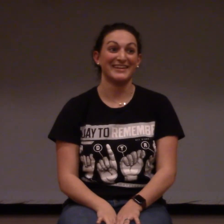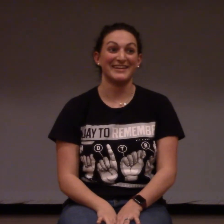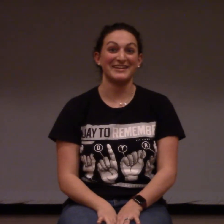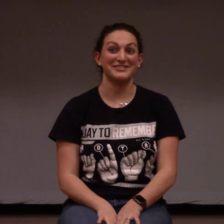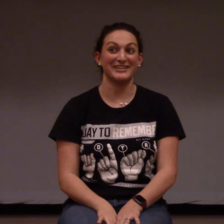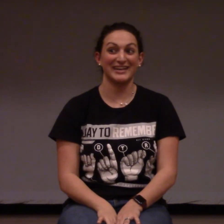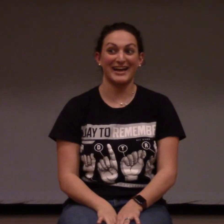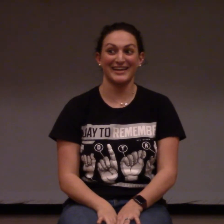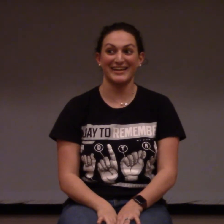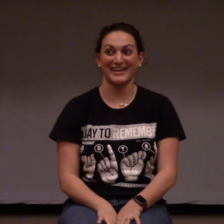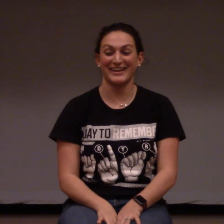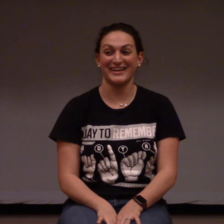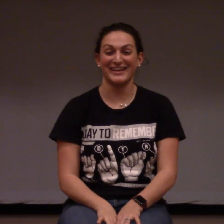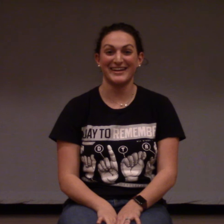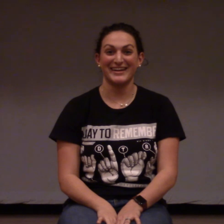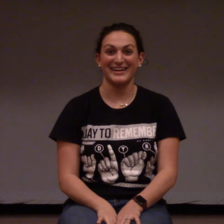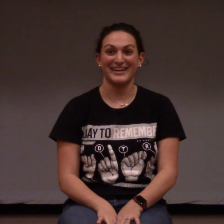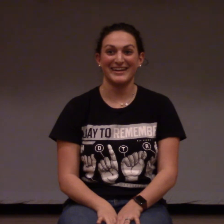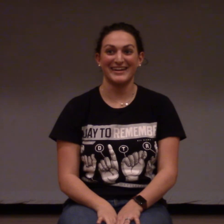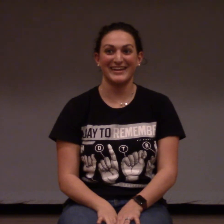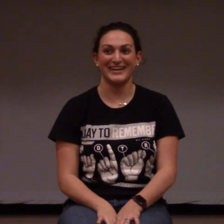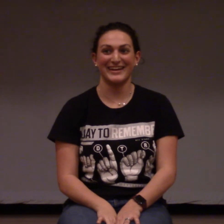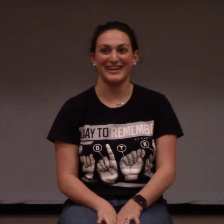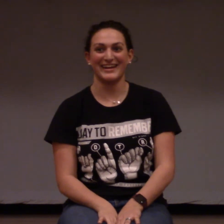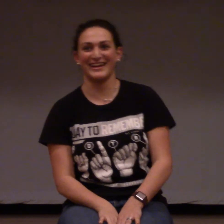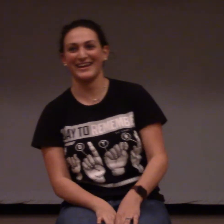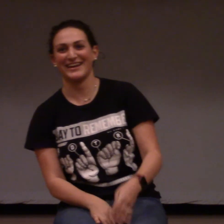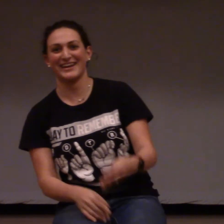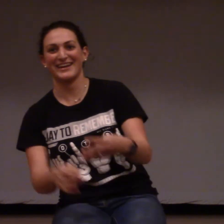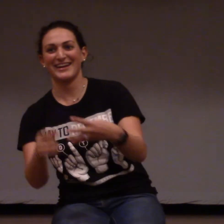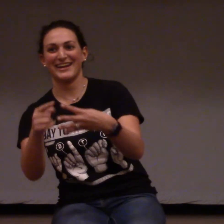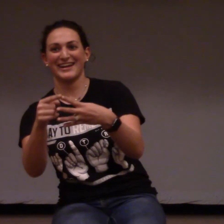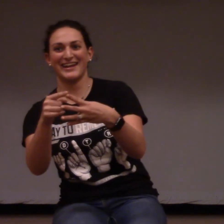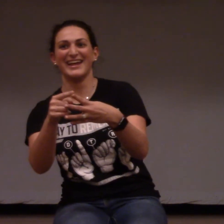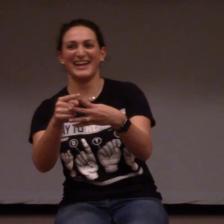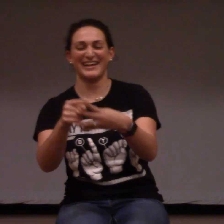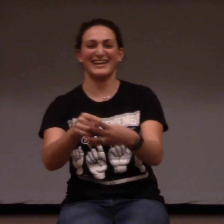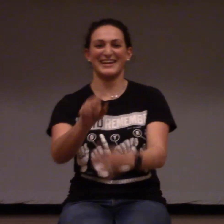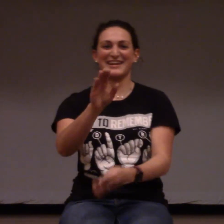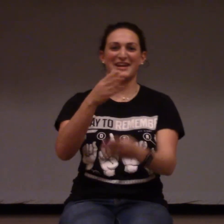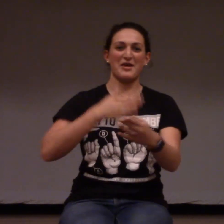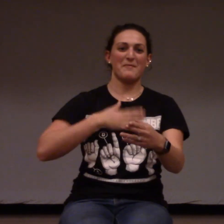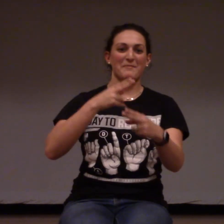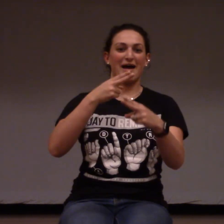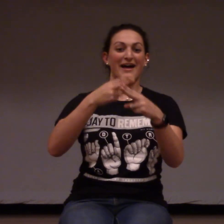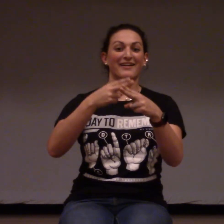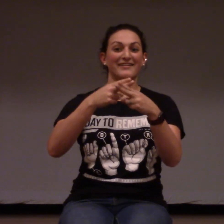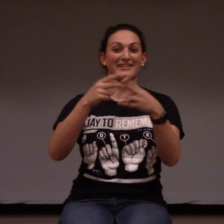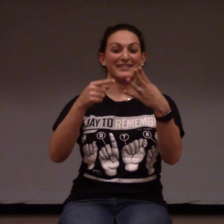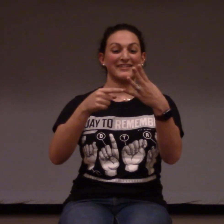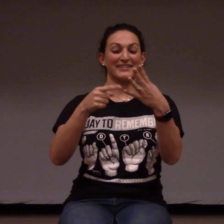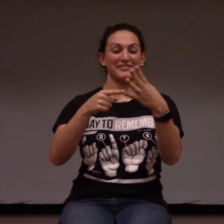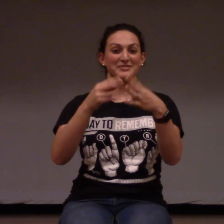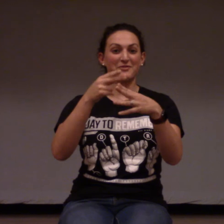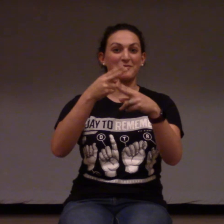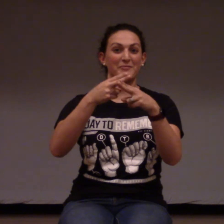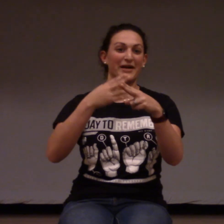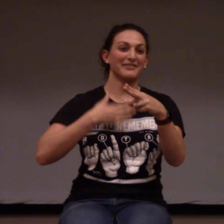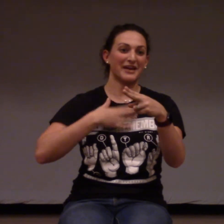You guys got it? I don't know. Yep, so so